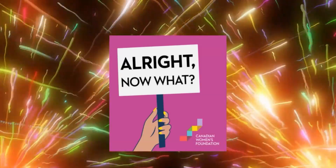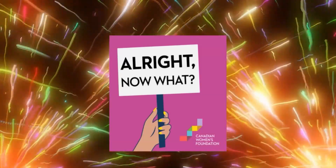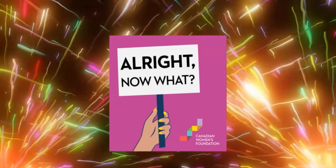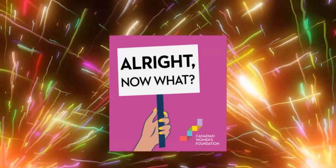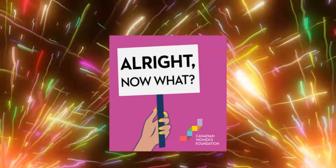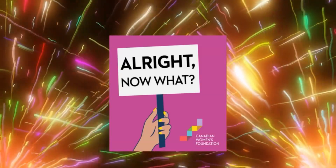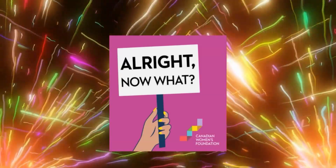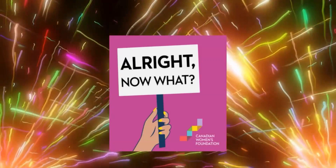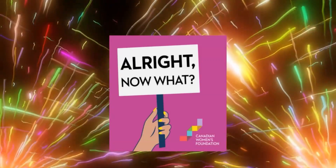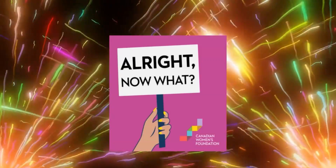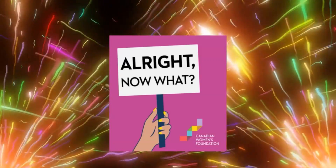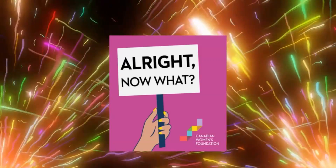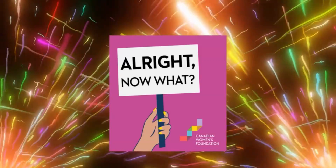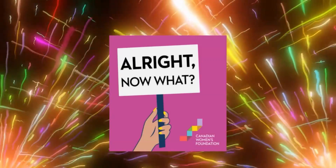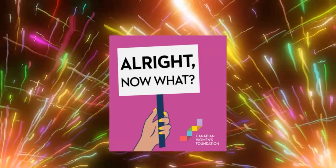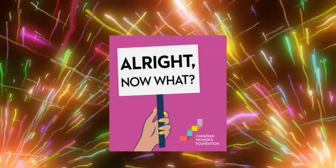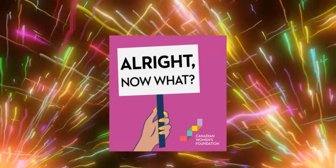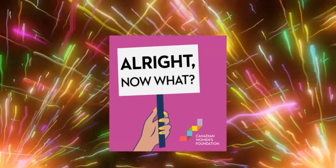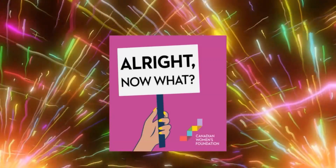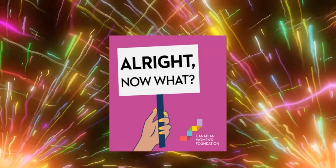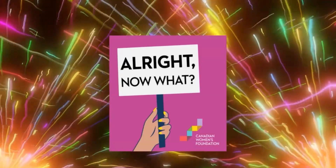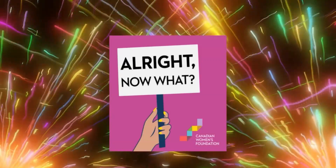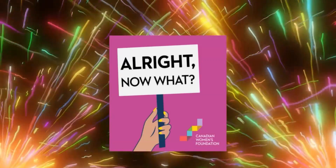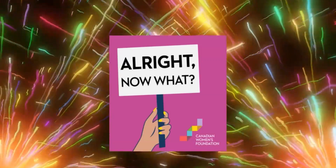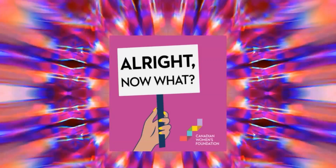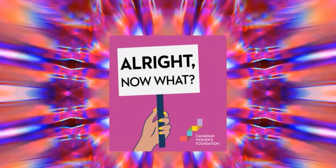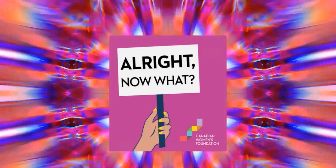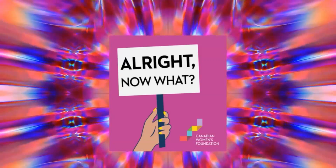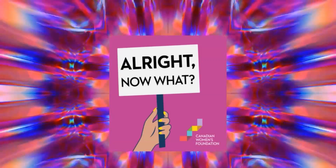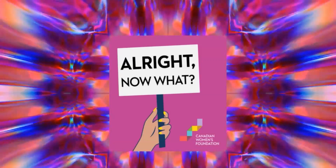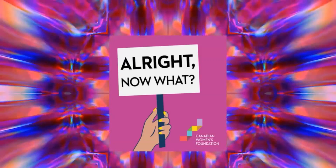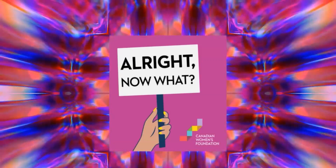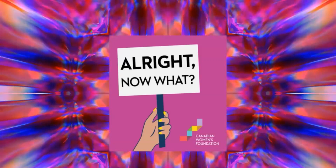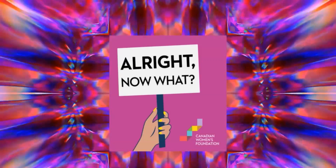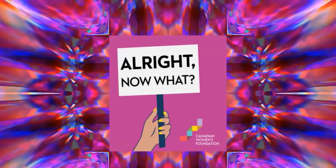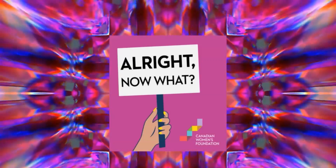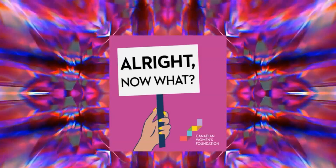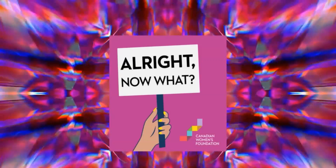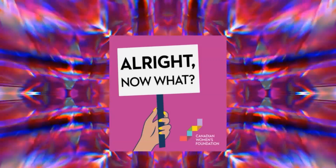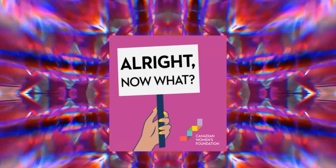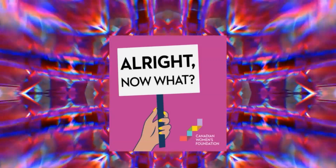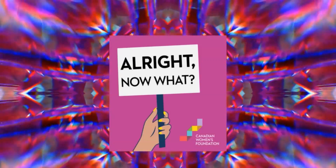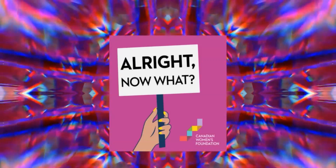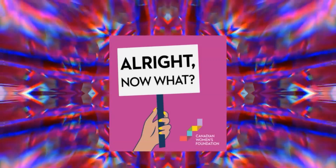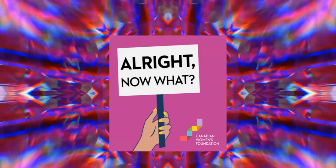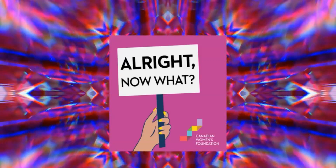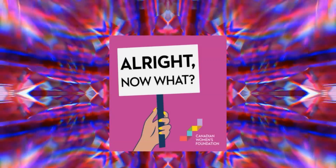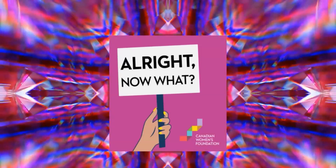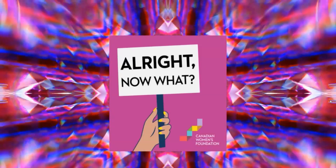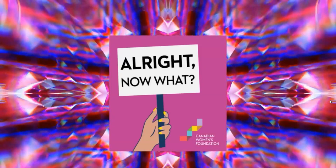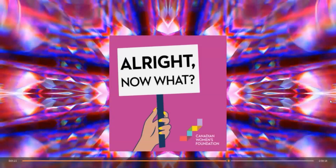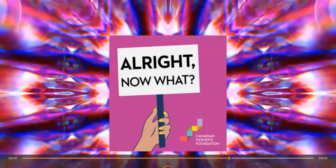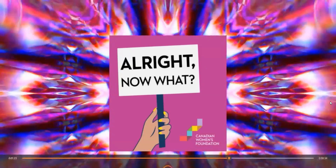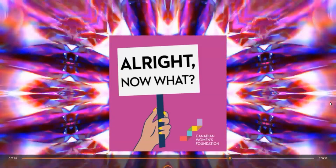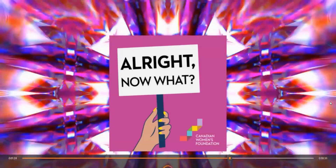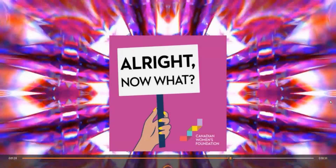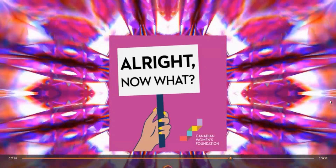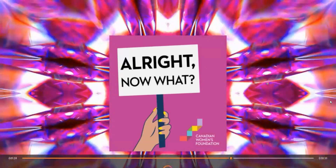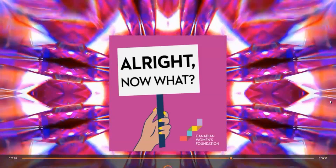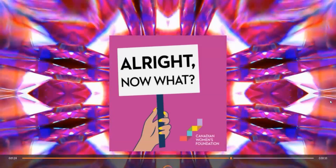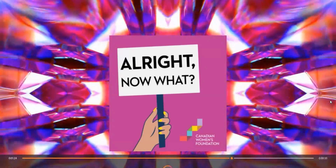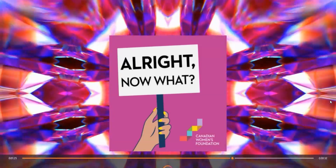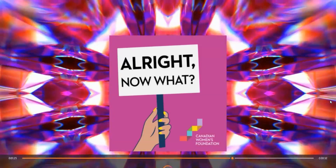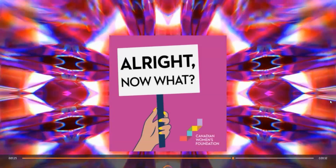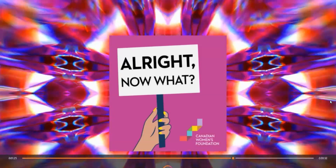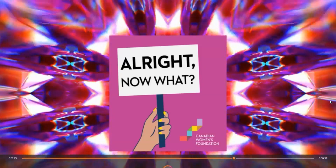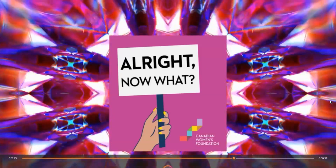just there. I can write anything and then unmatch them. And the way we can make a link between dating apps and, you know, digital hate